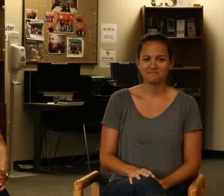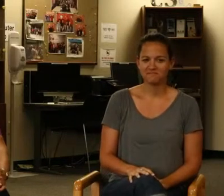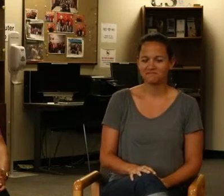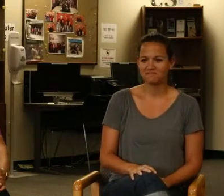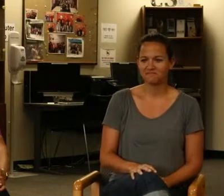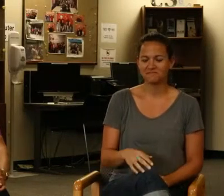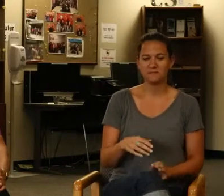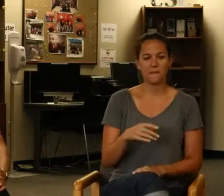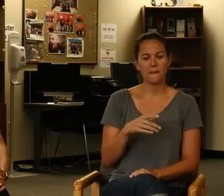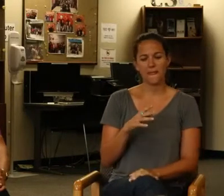connections.